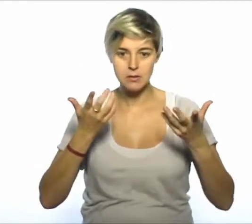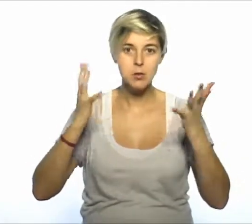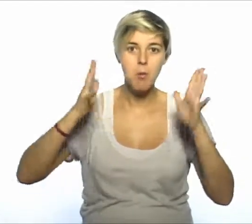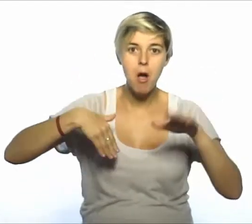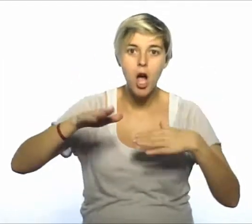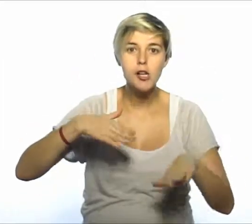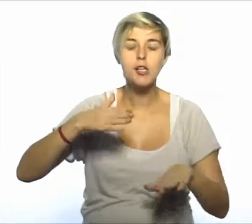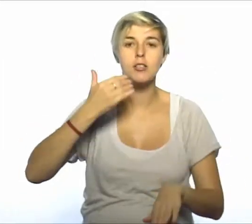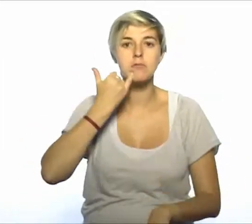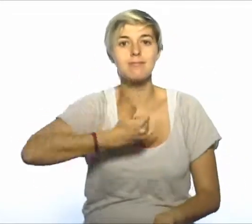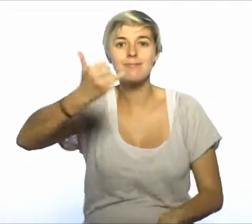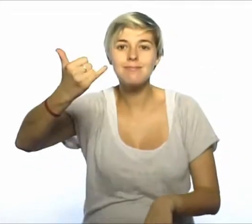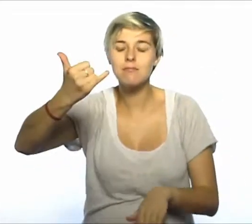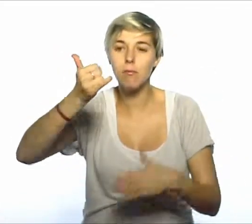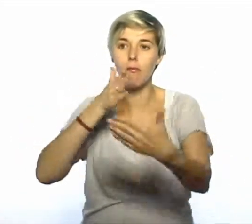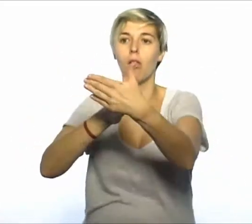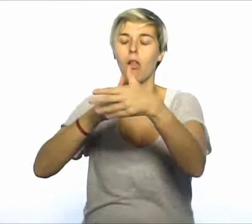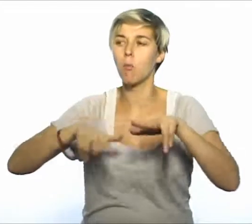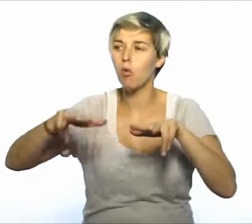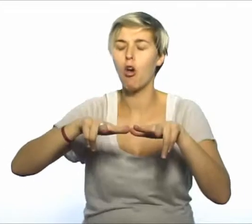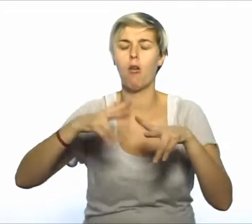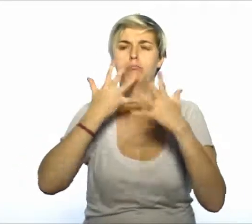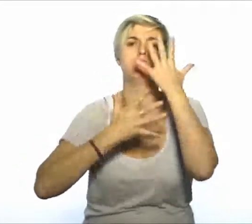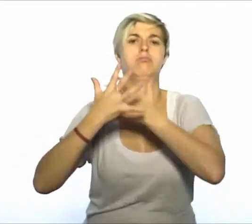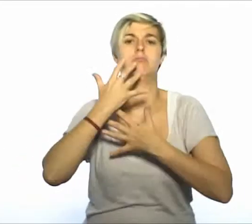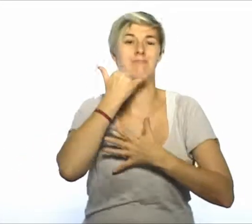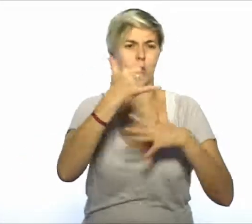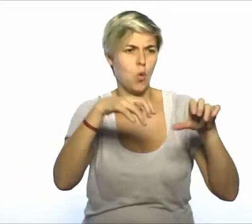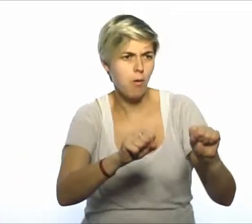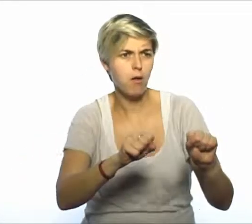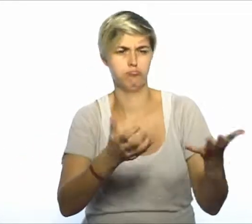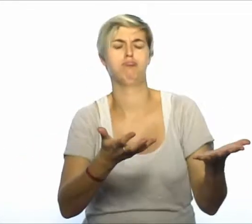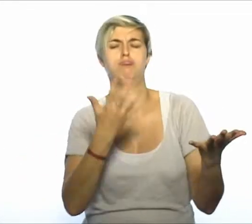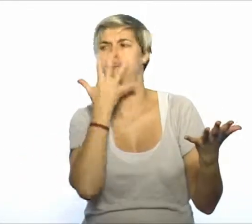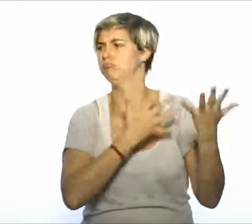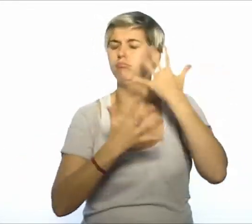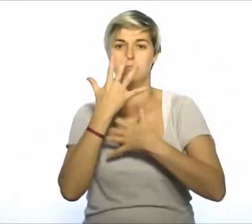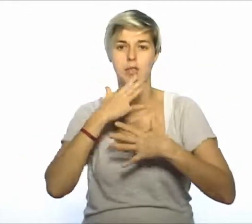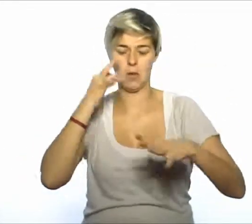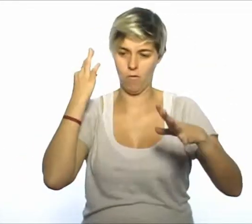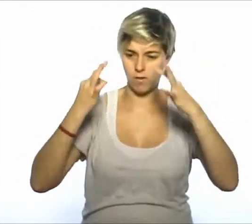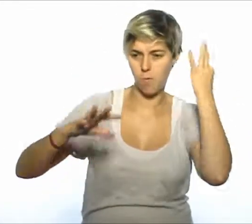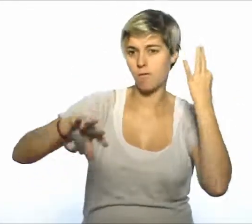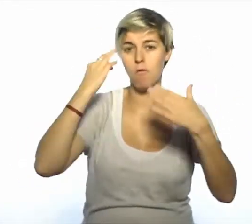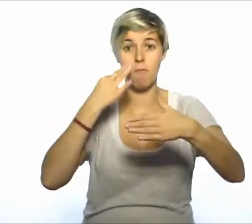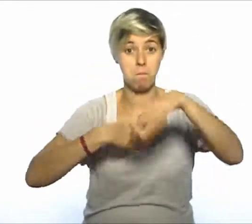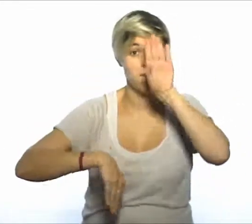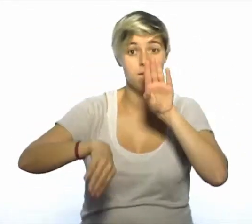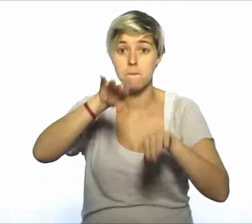call. They get connected with an answering machines or busy line, discovering the network is full of surprises. And hearing people